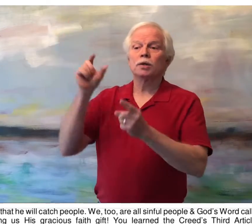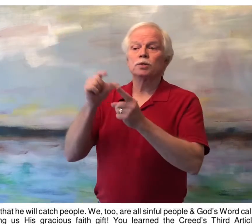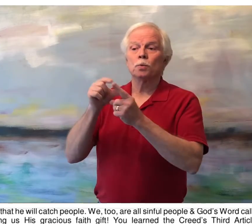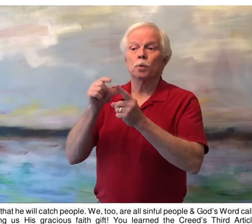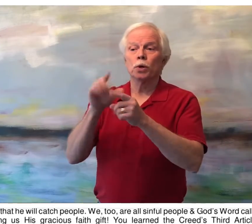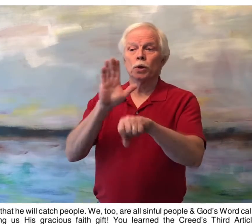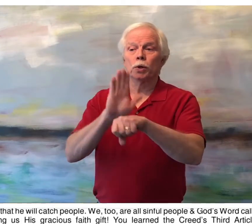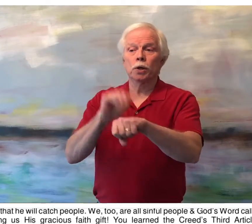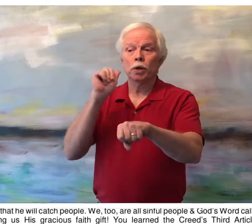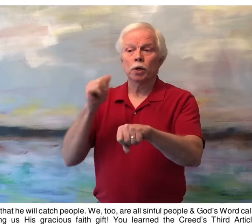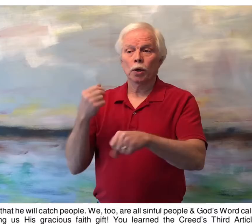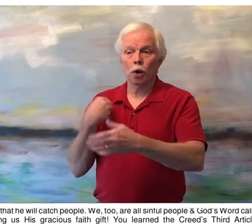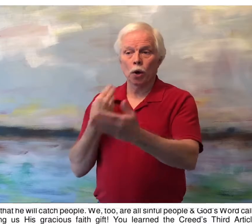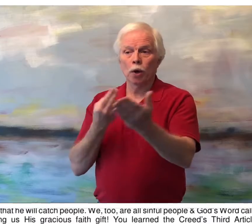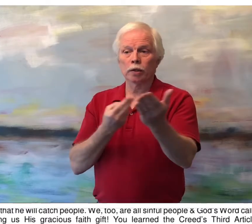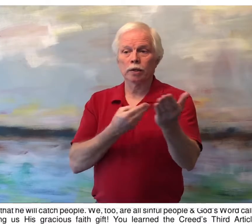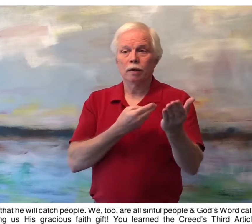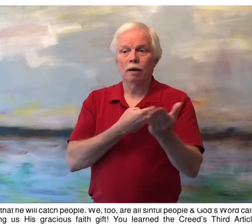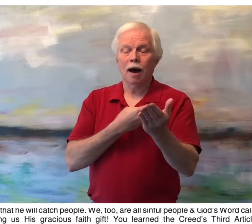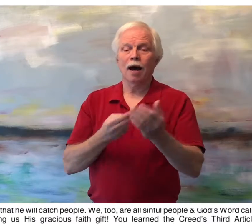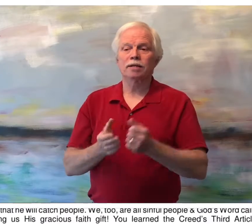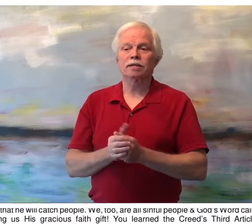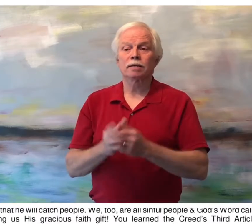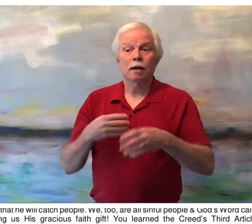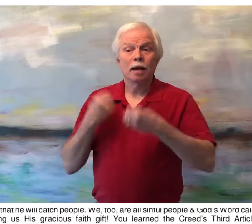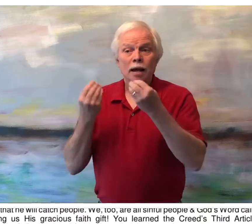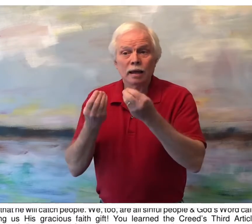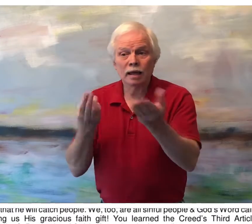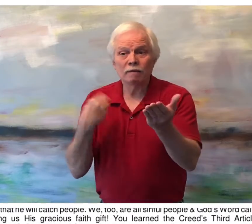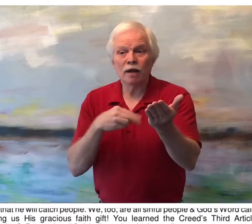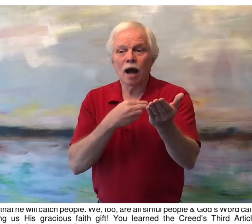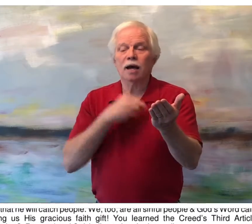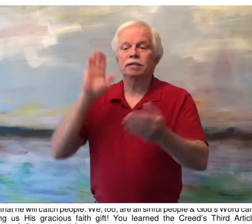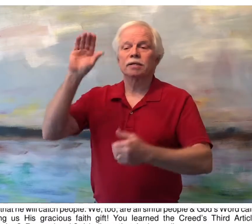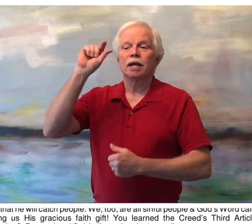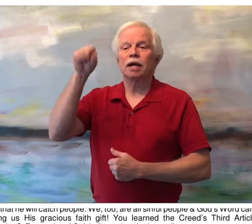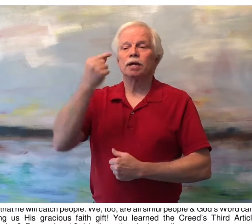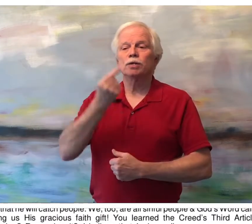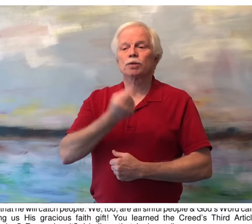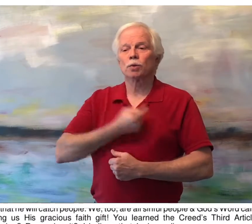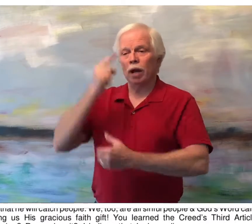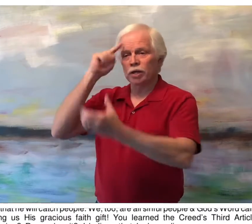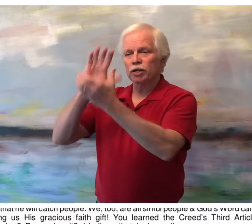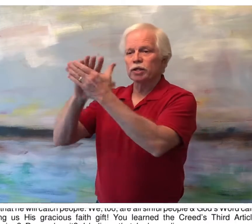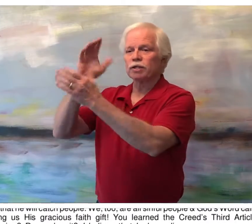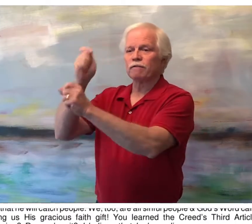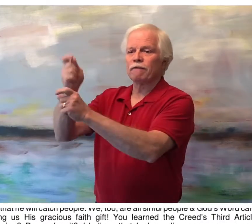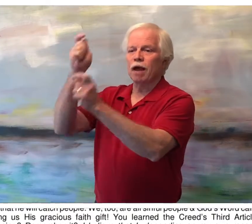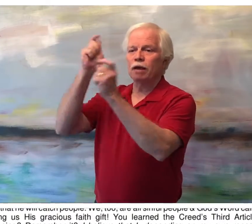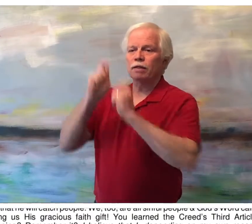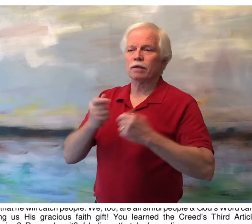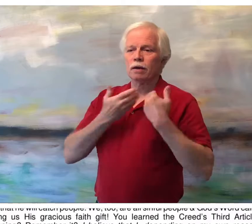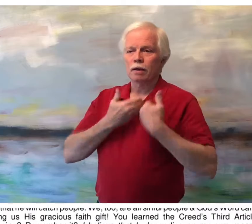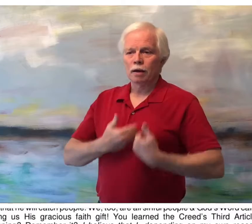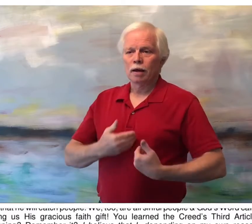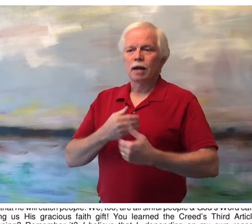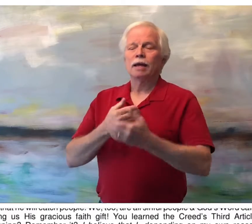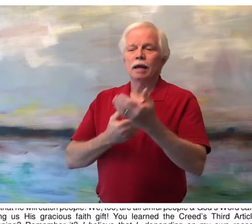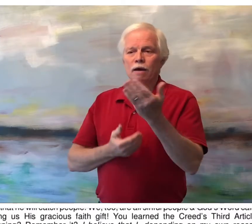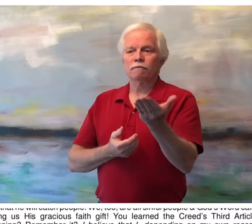God's word called us. Giving us his gracious faith